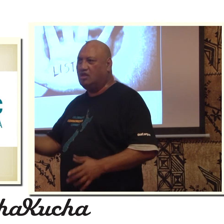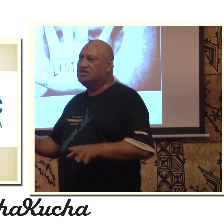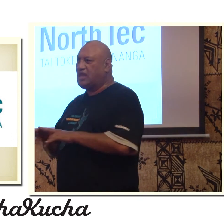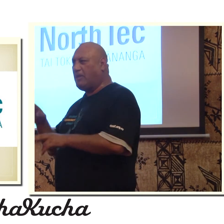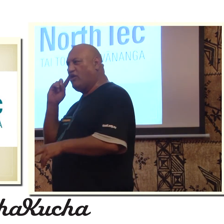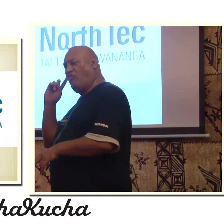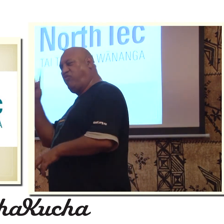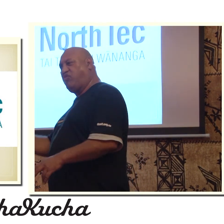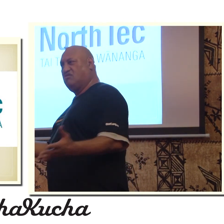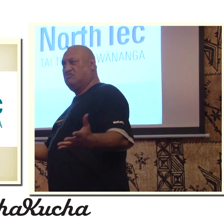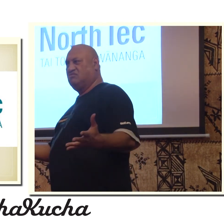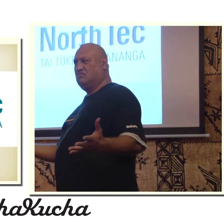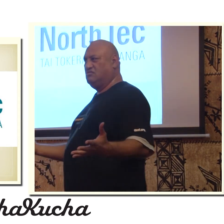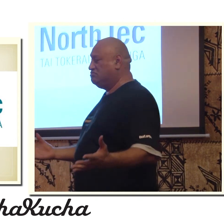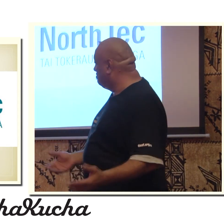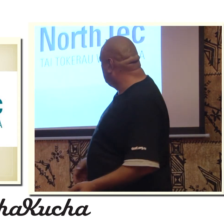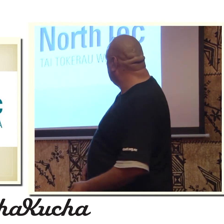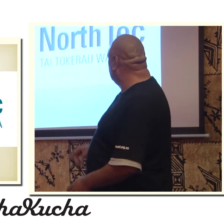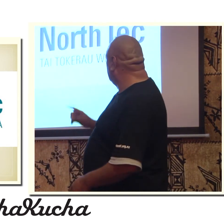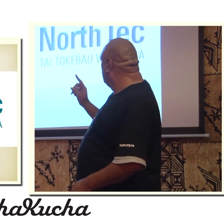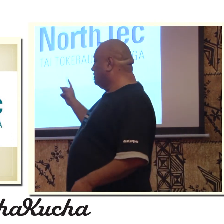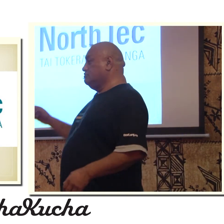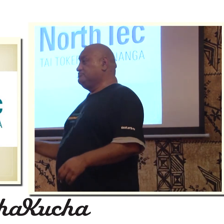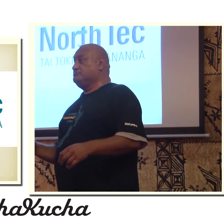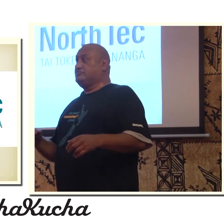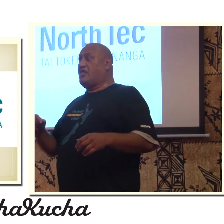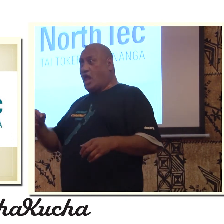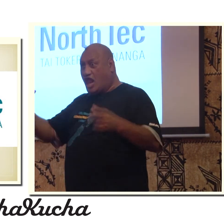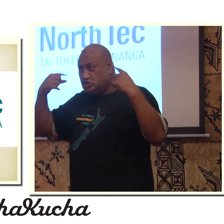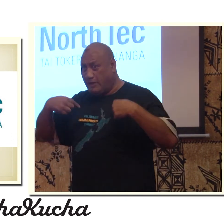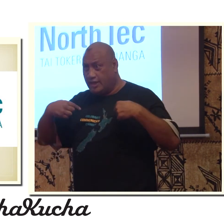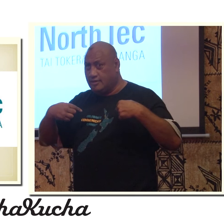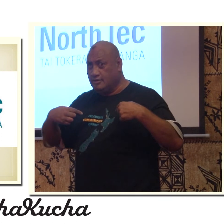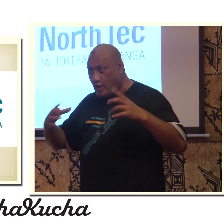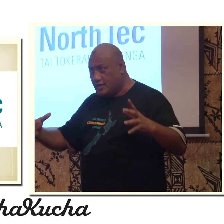sometimes hearing people just don't listen to us and ignore us.